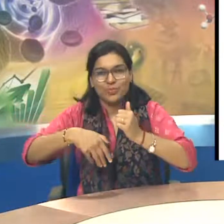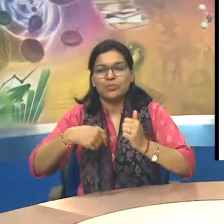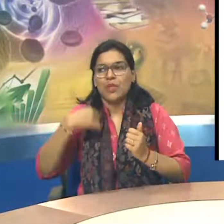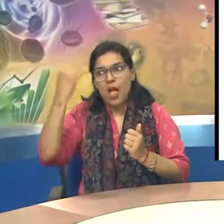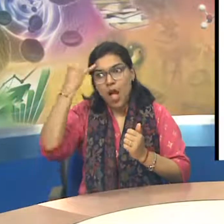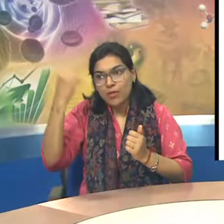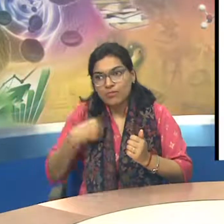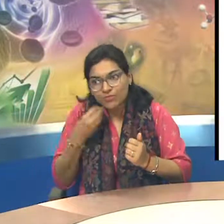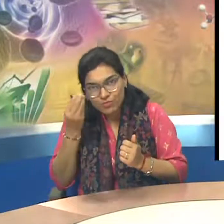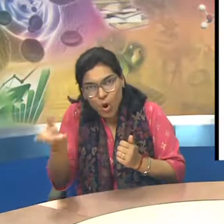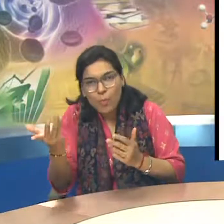feelings,